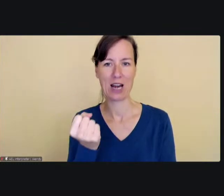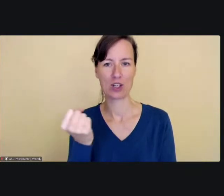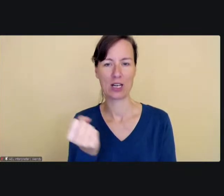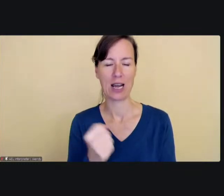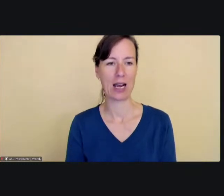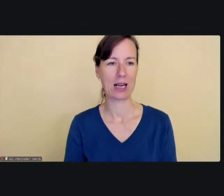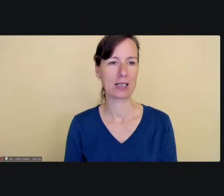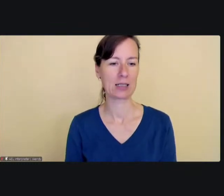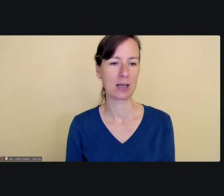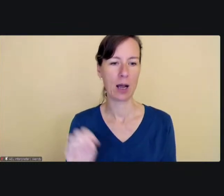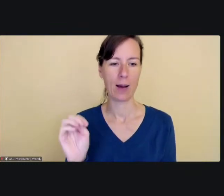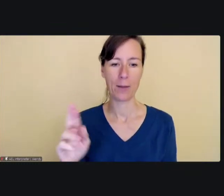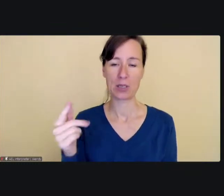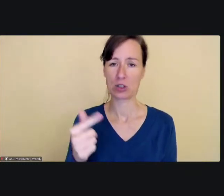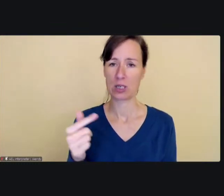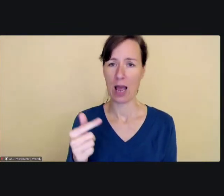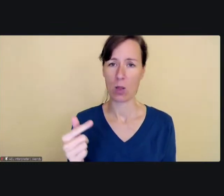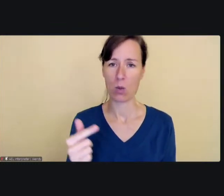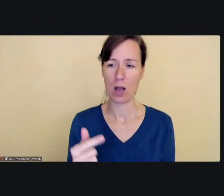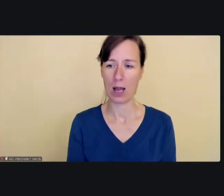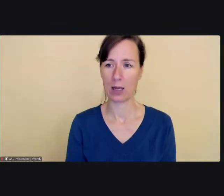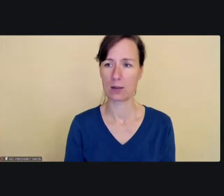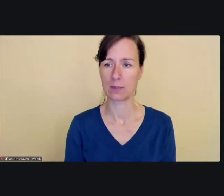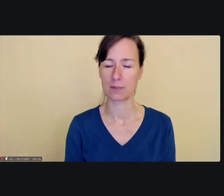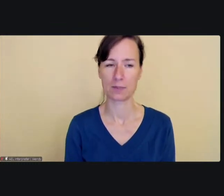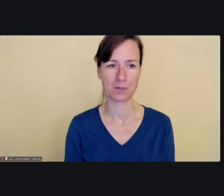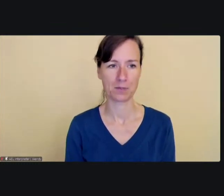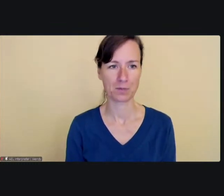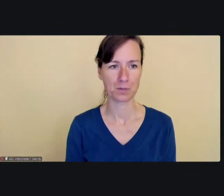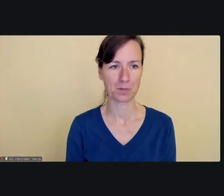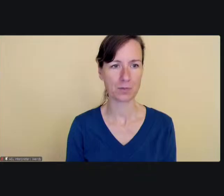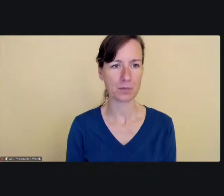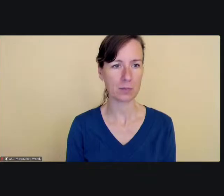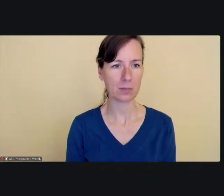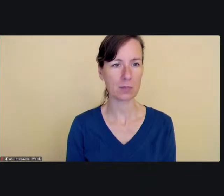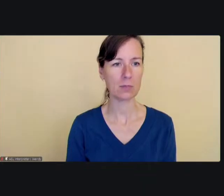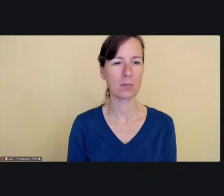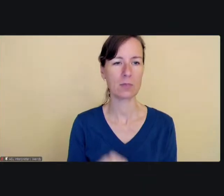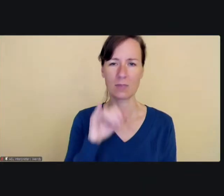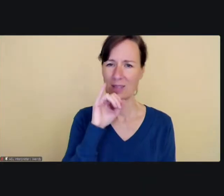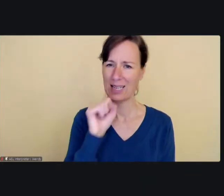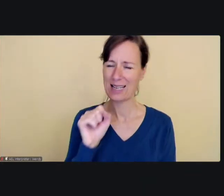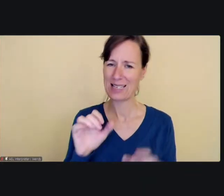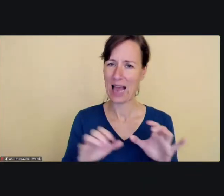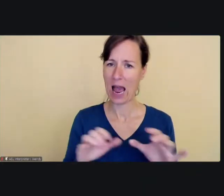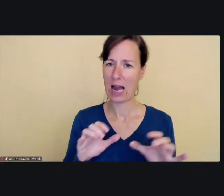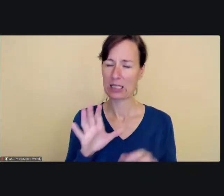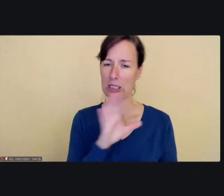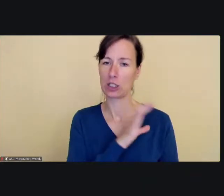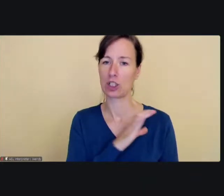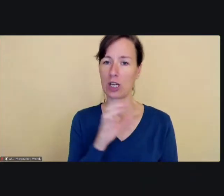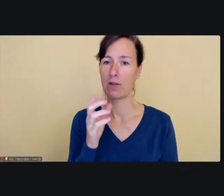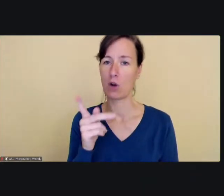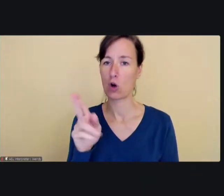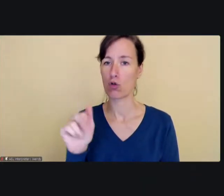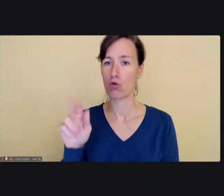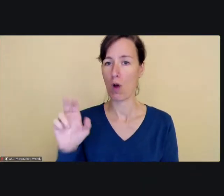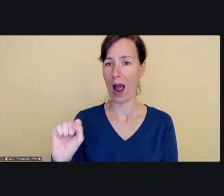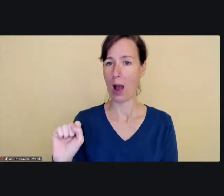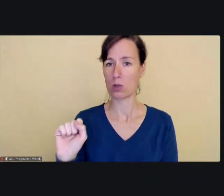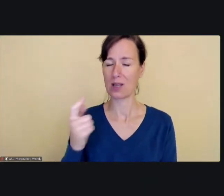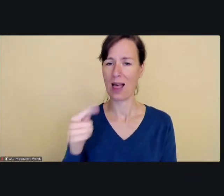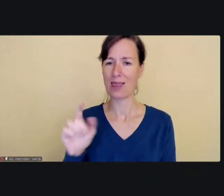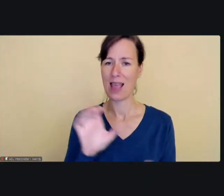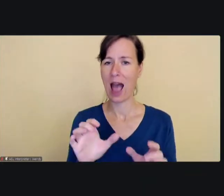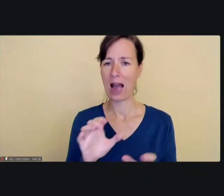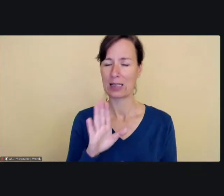Mr. Galloway is acting Chief Kraus, the acting town administrator for the next 4